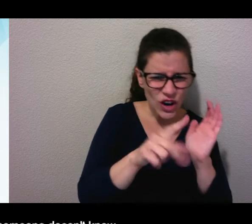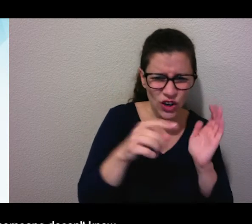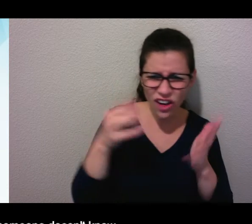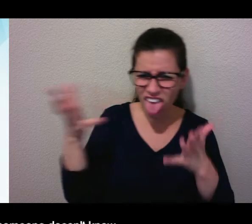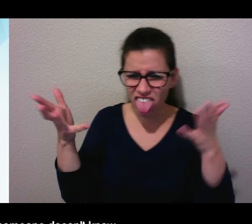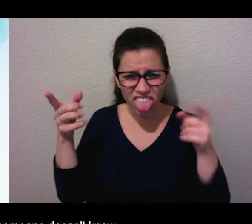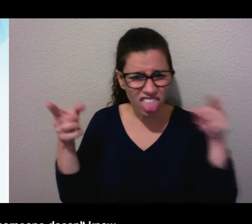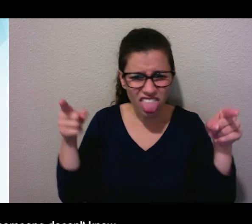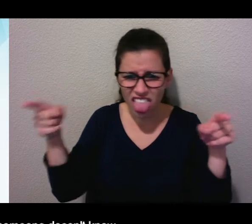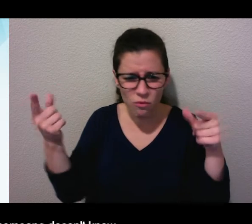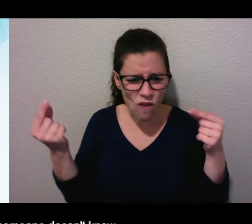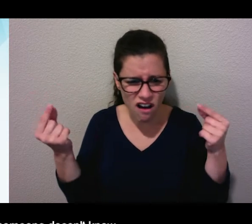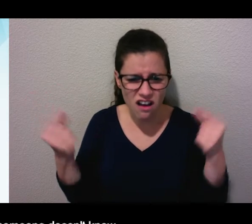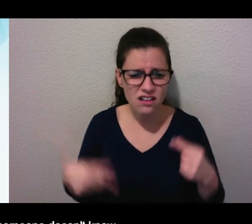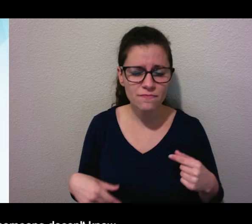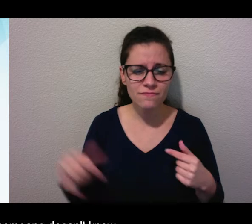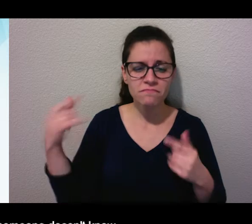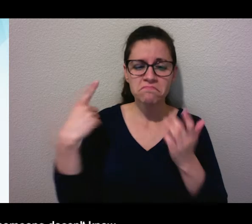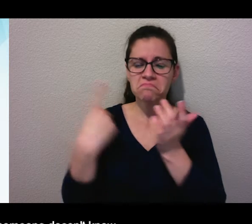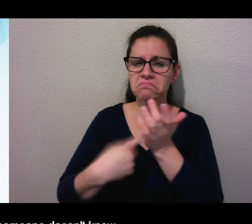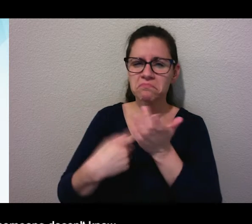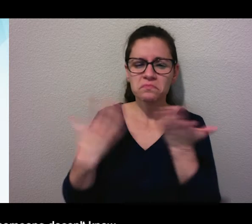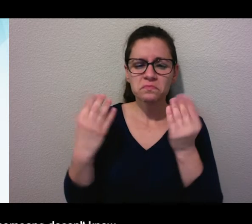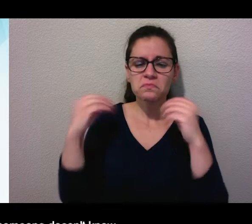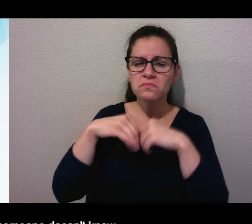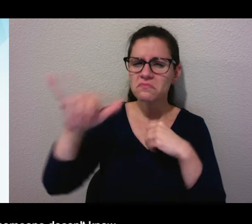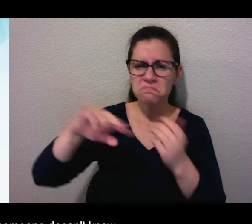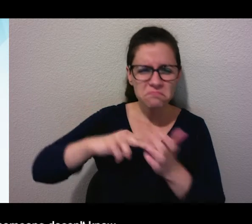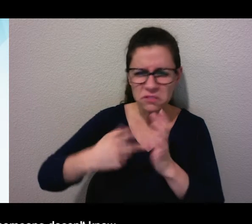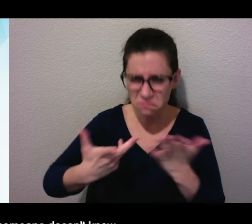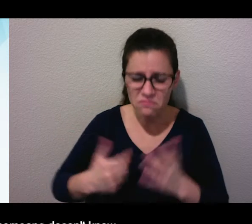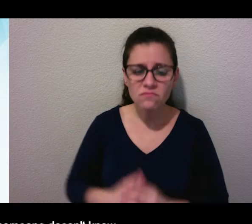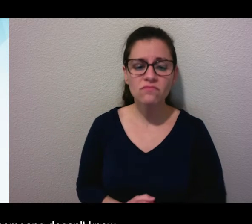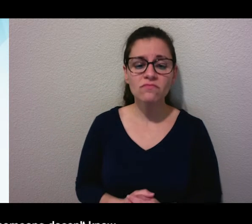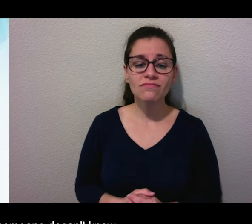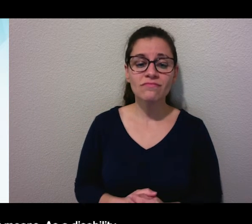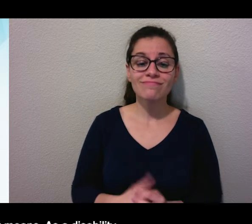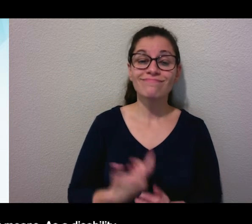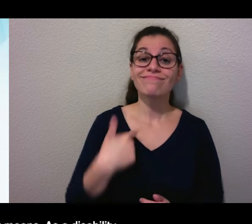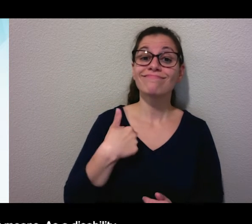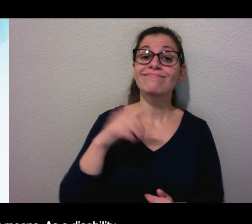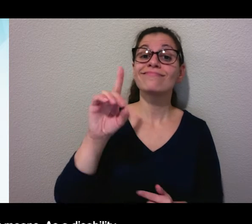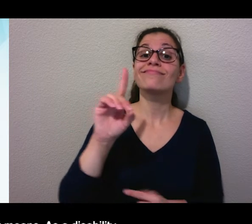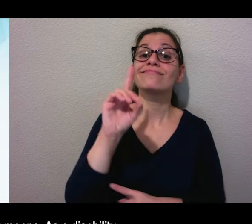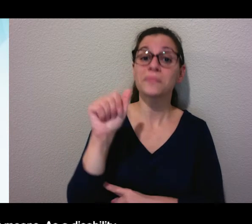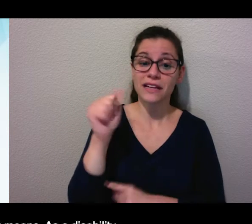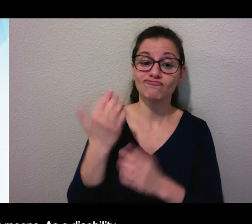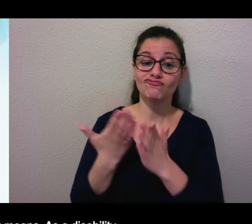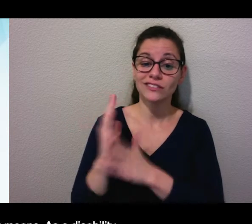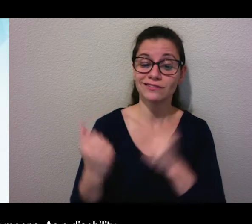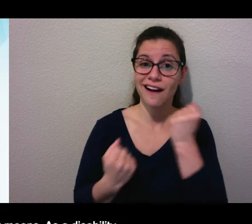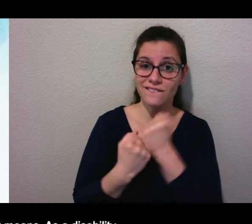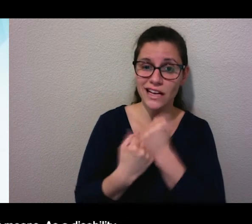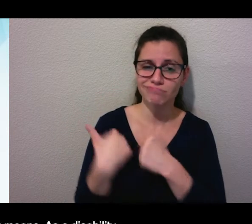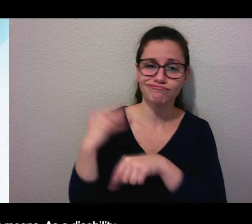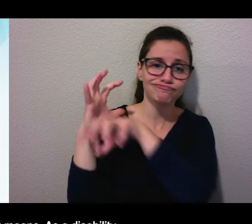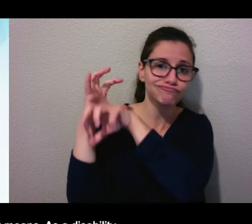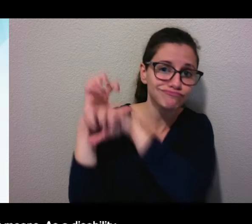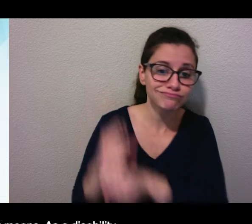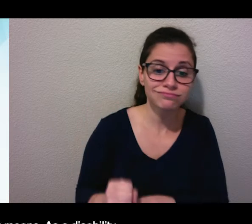can cause a feeling of frustration, especially when someone doesn't know what you're referring to. Let's discuss more of what that